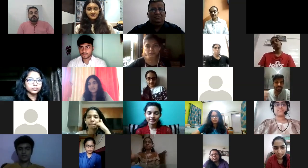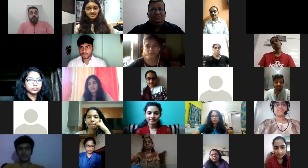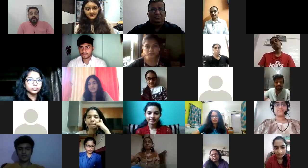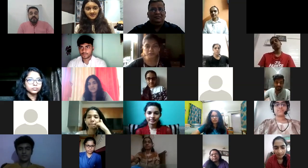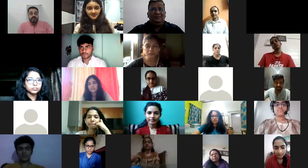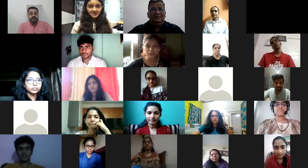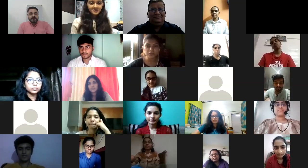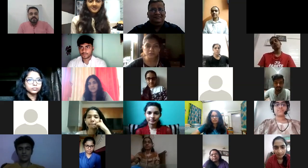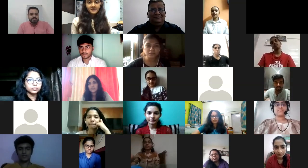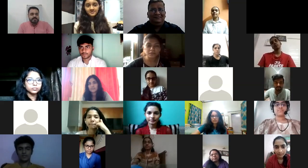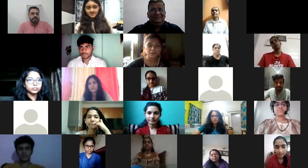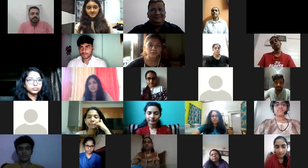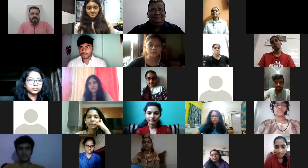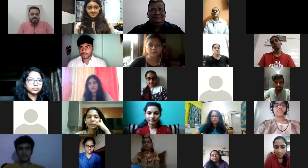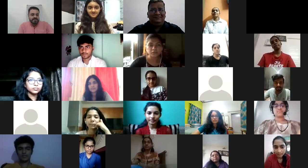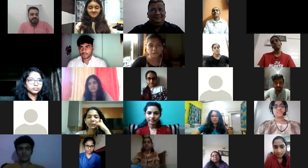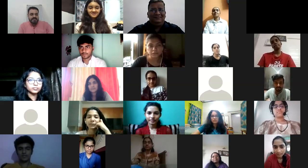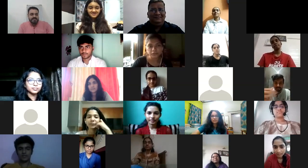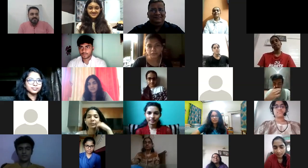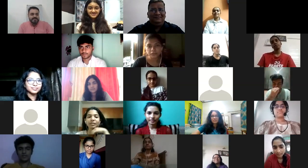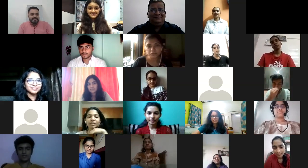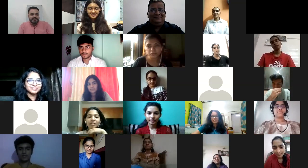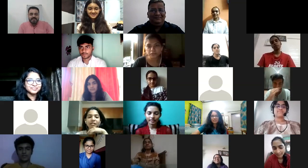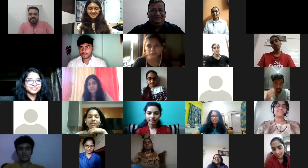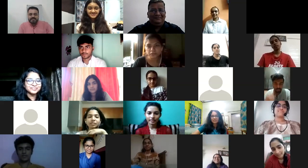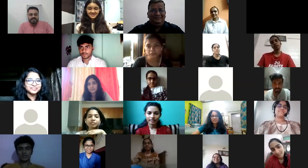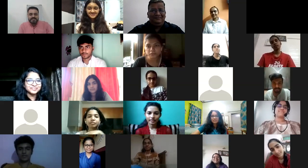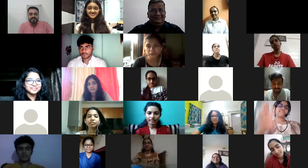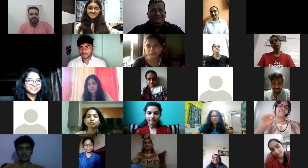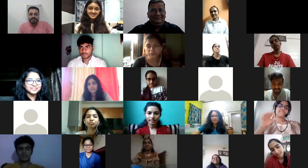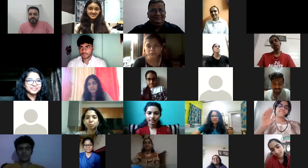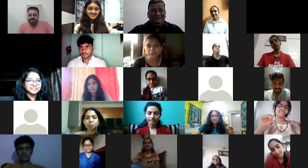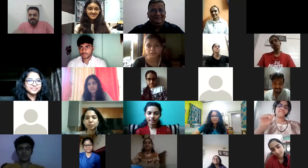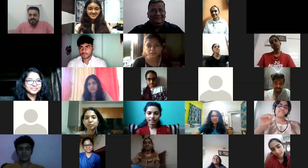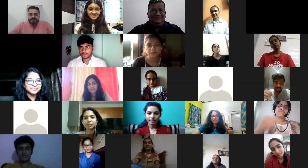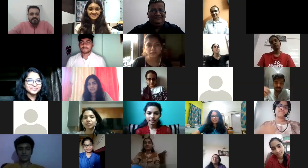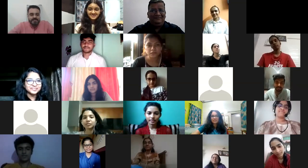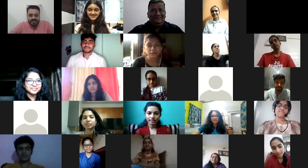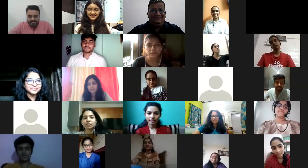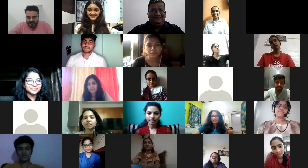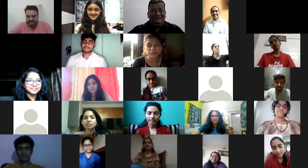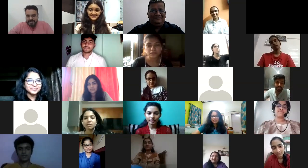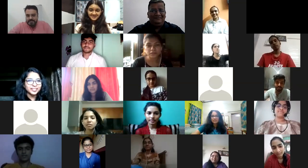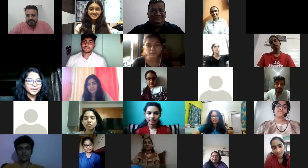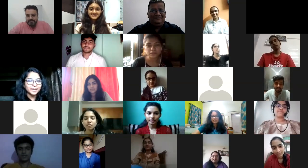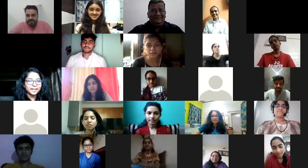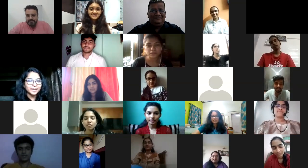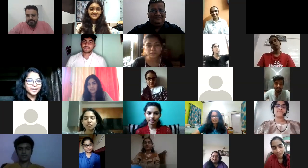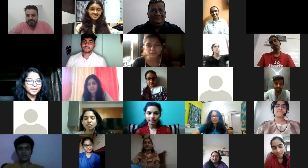sorry, the most, what to say, I think this is the word we use the maximum in